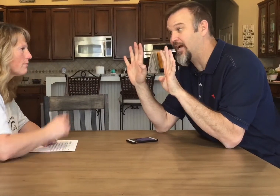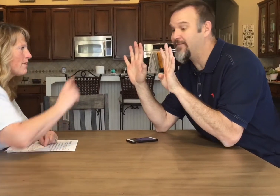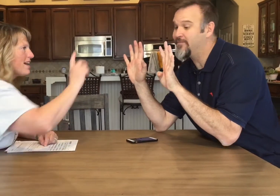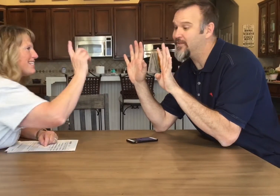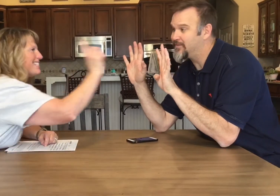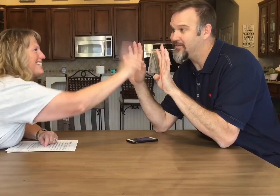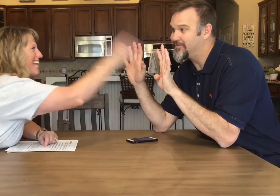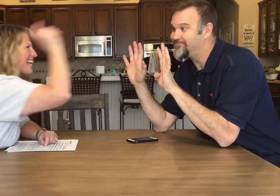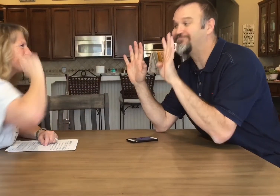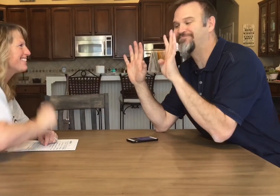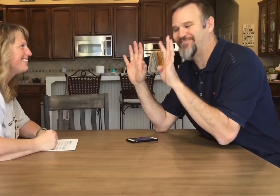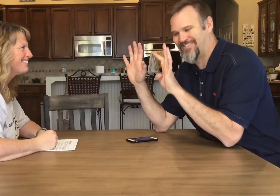1, 2, 3, 4, 5, 6.